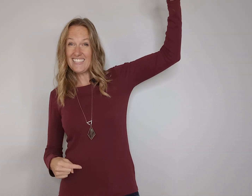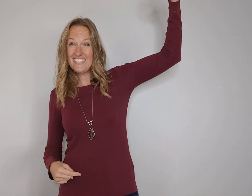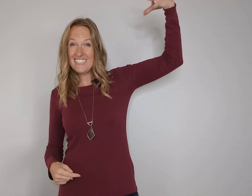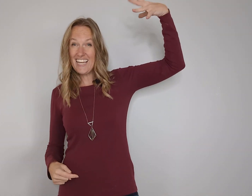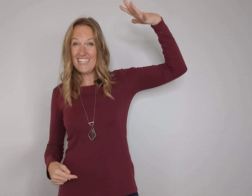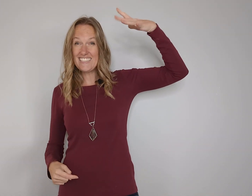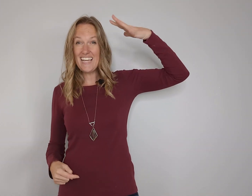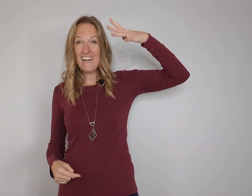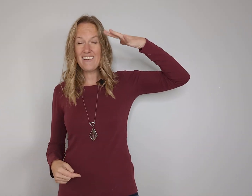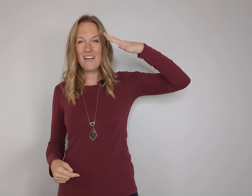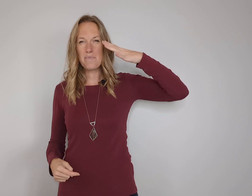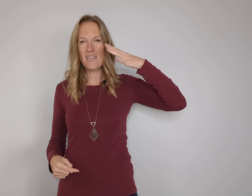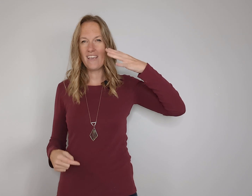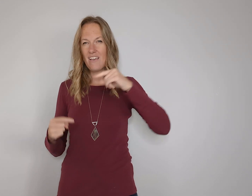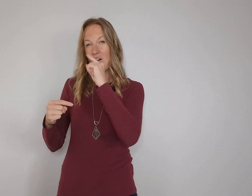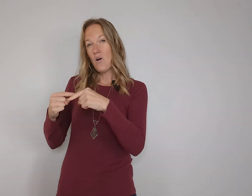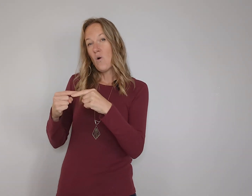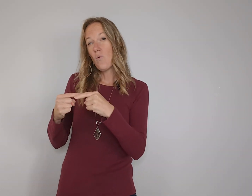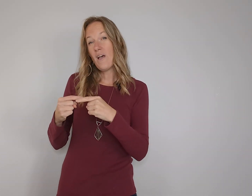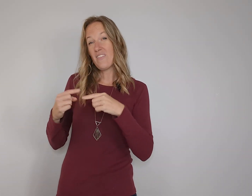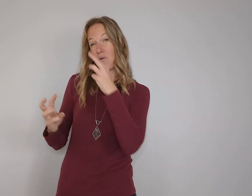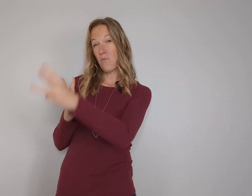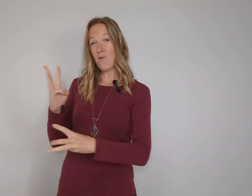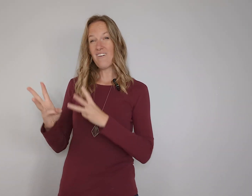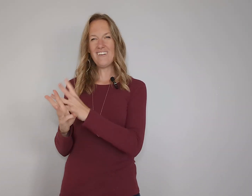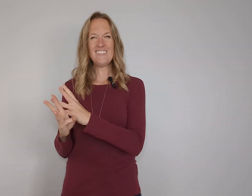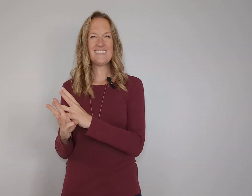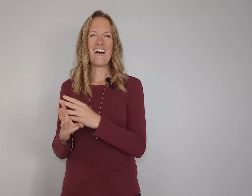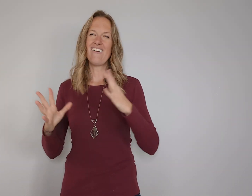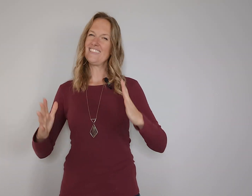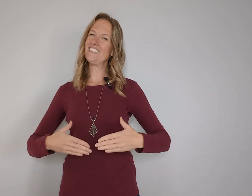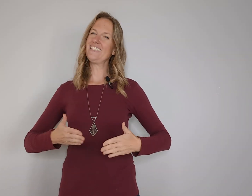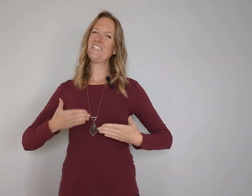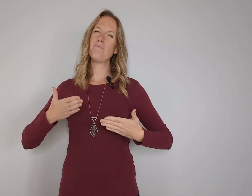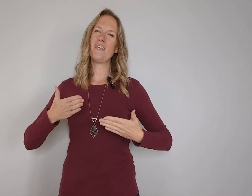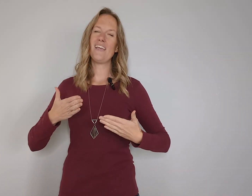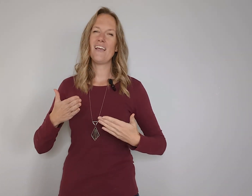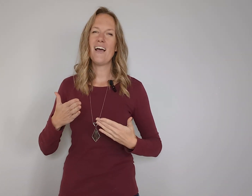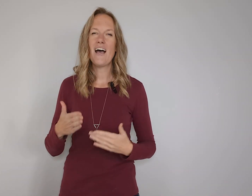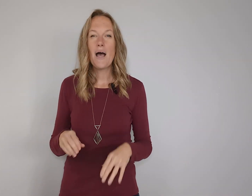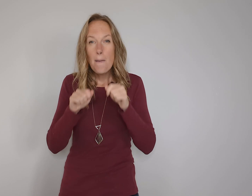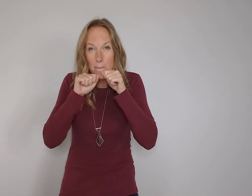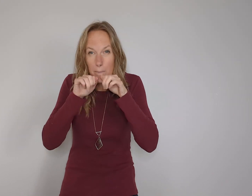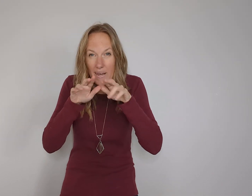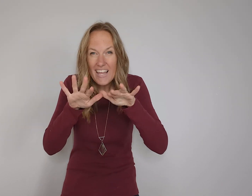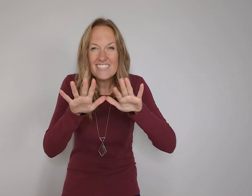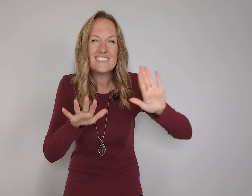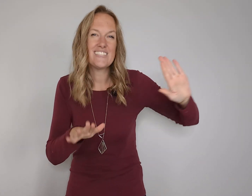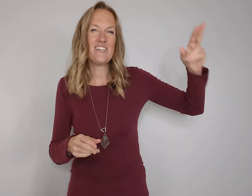sun's shining down on me, when the world's all as it should be. Bless